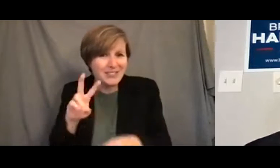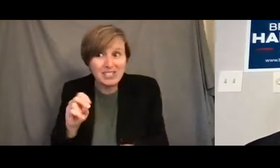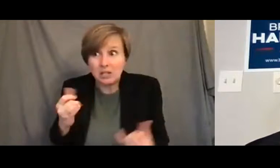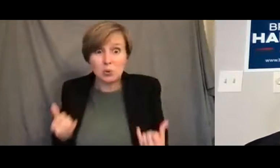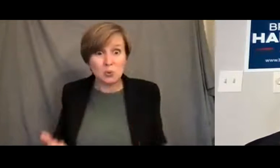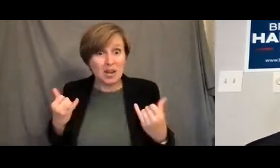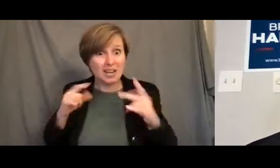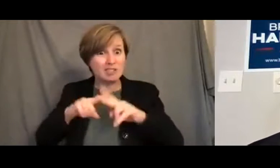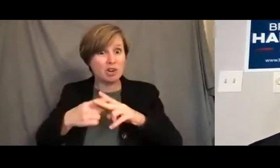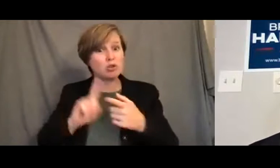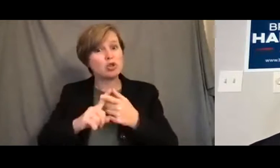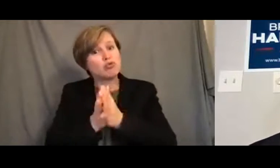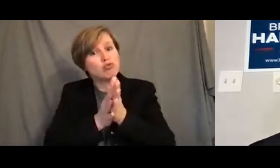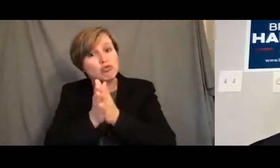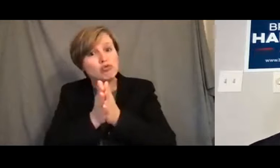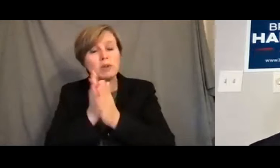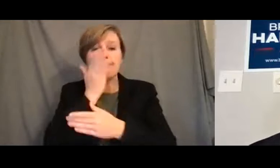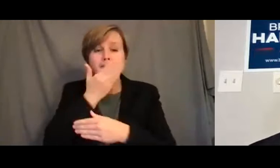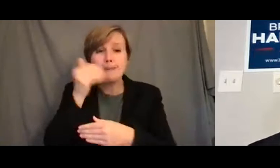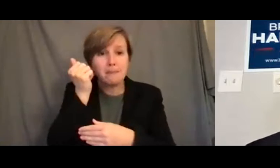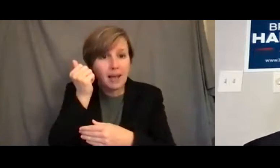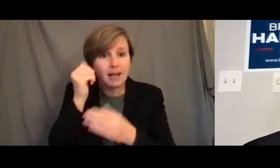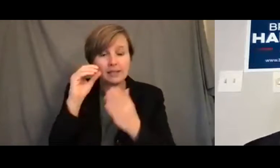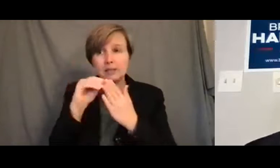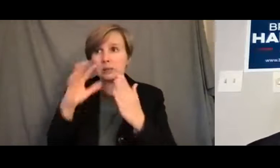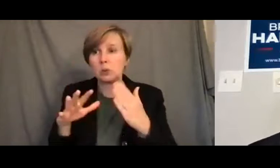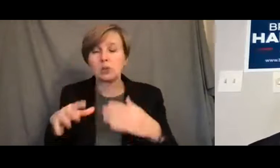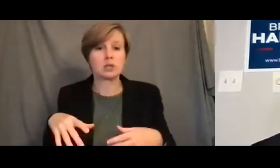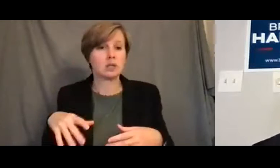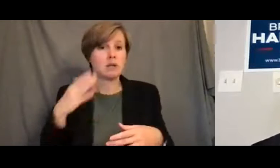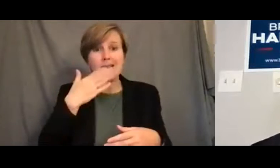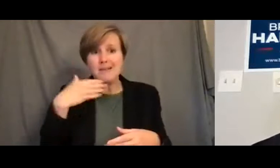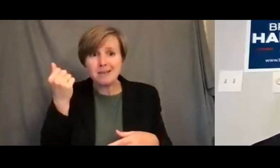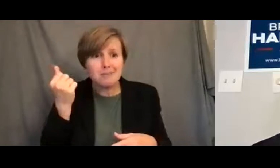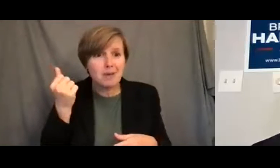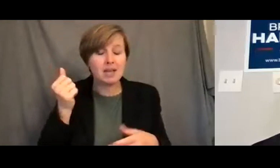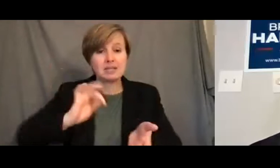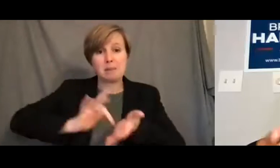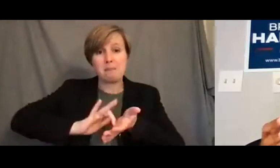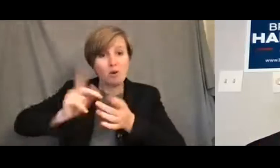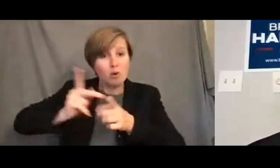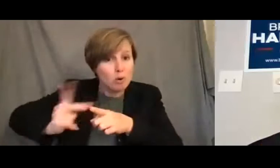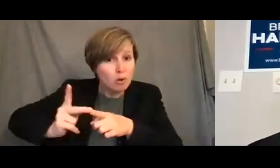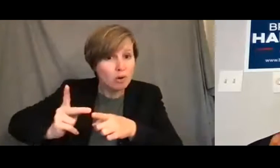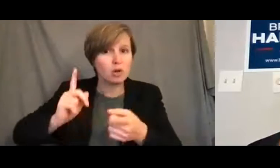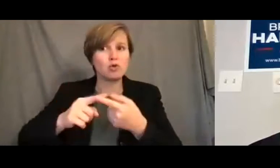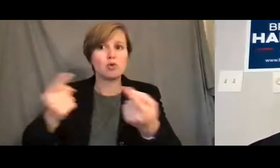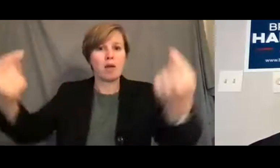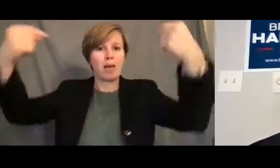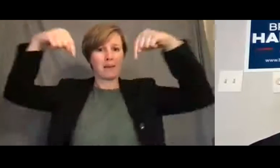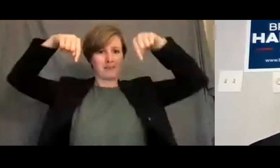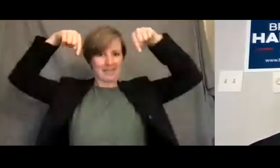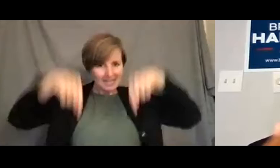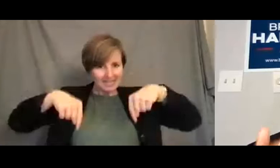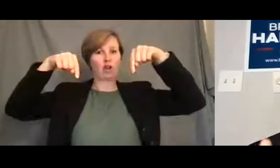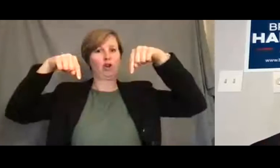to incentivize the best students, the best medical professionals to come right here and work